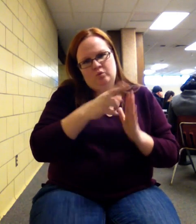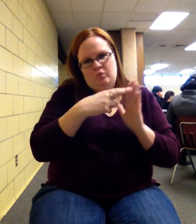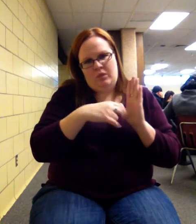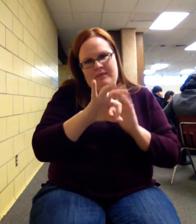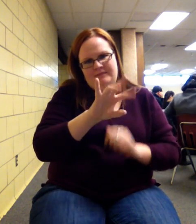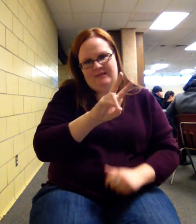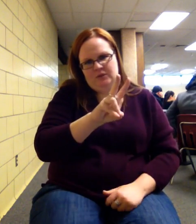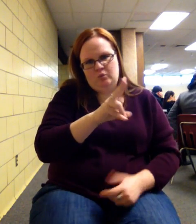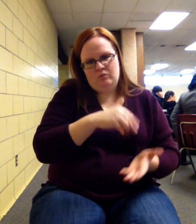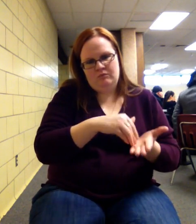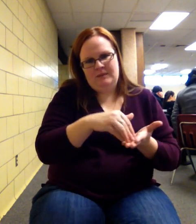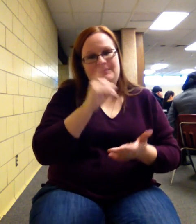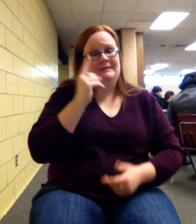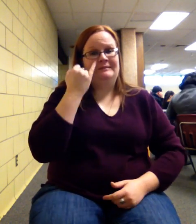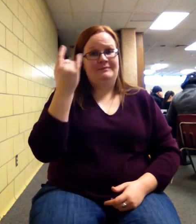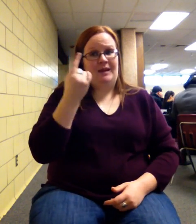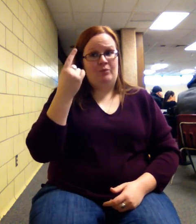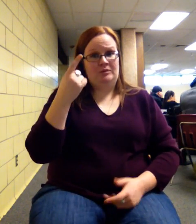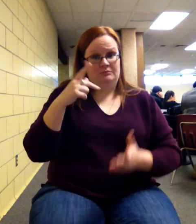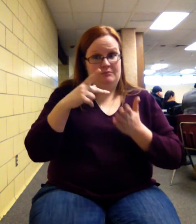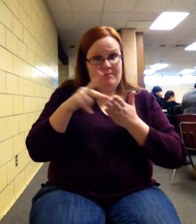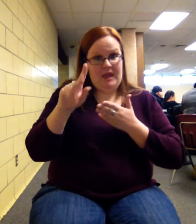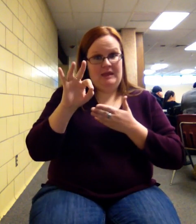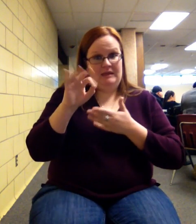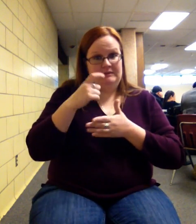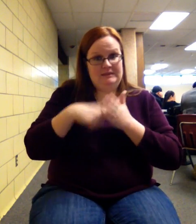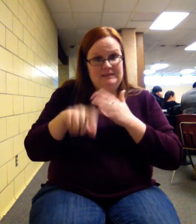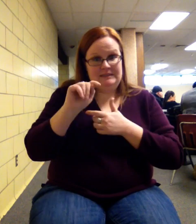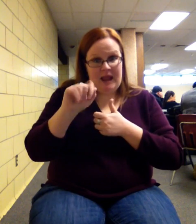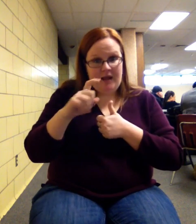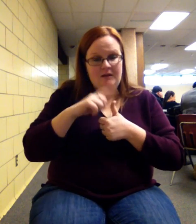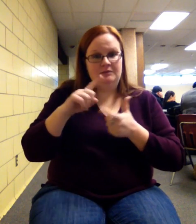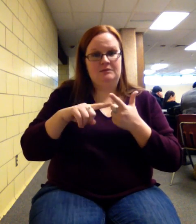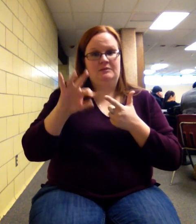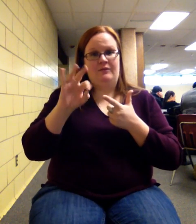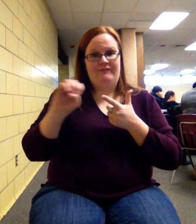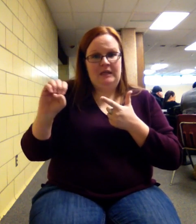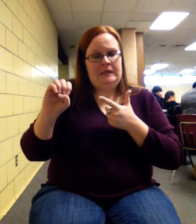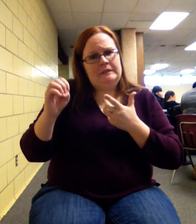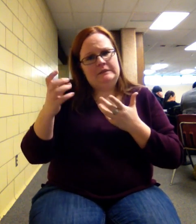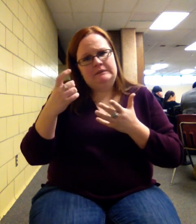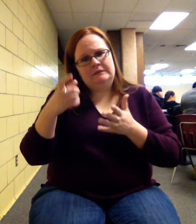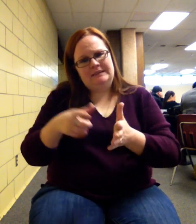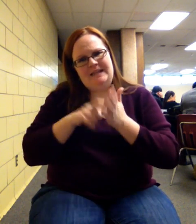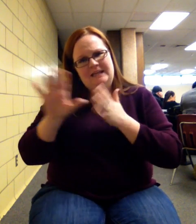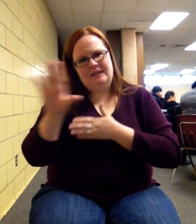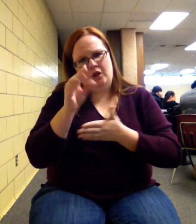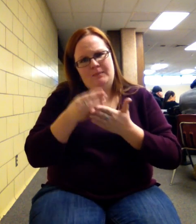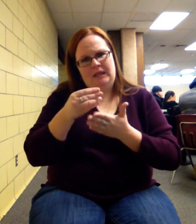often because if somebody's paying taxes or paying brokerage fees, it's really going to take their money longer to double, or